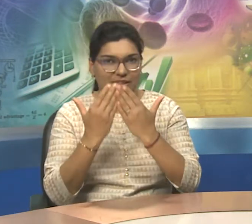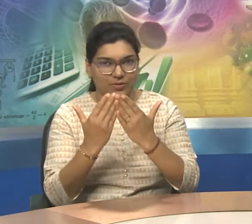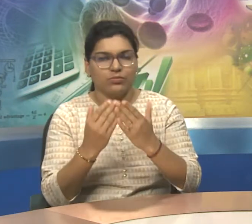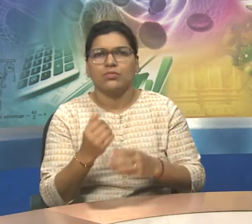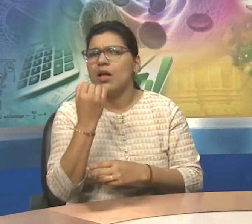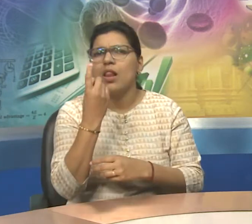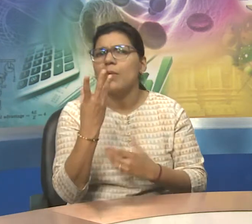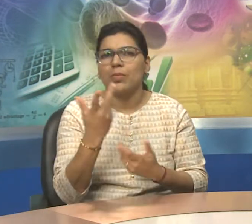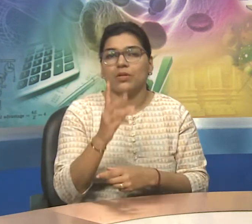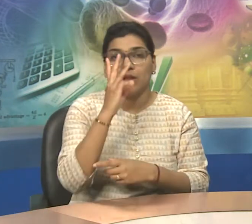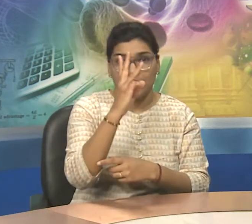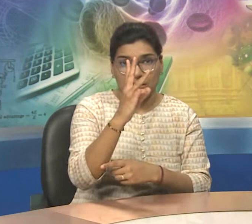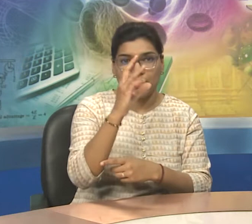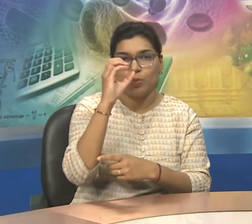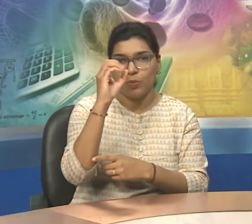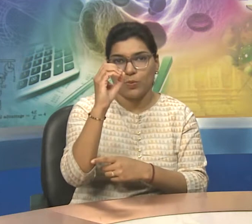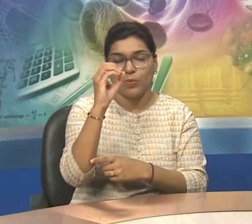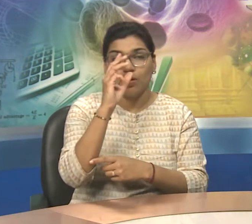The short sign of political science is